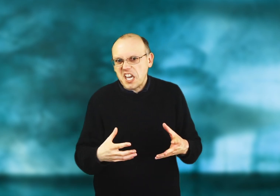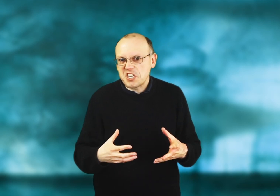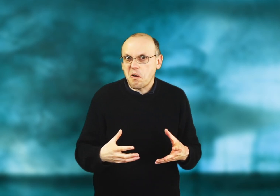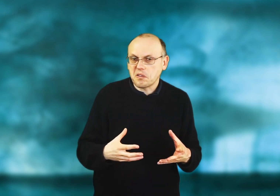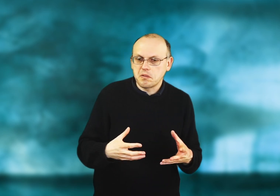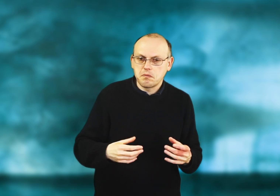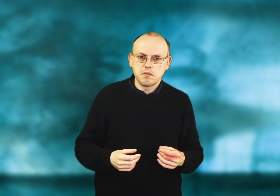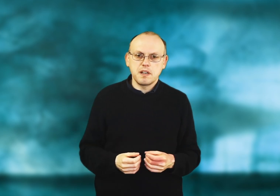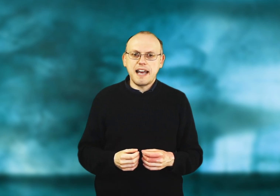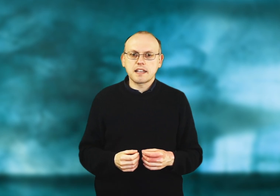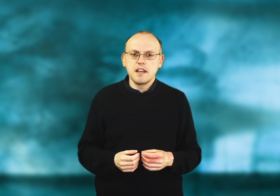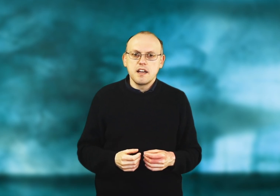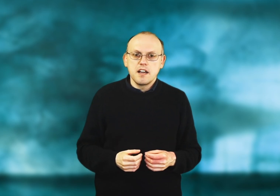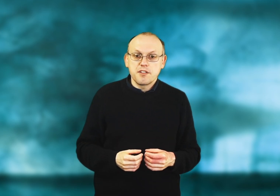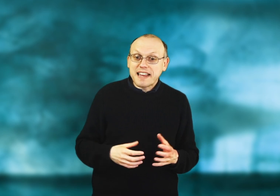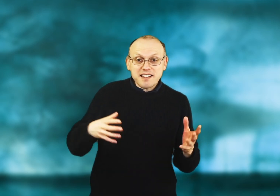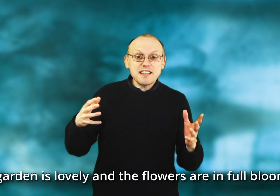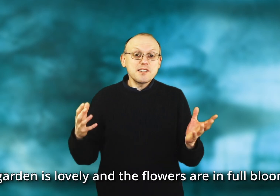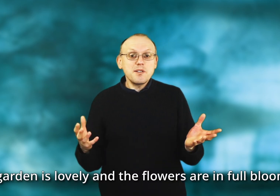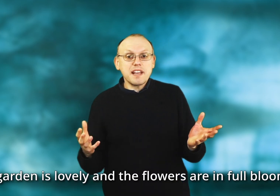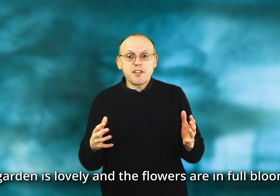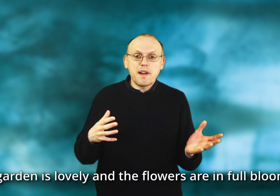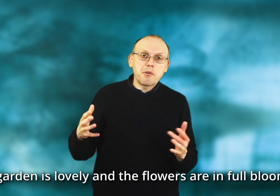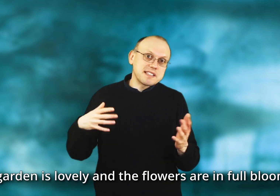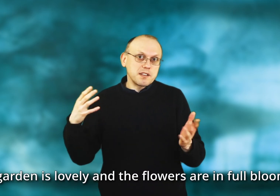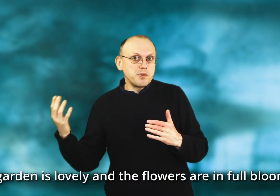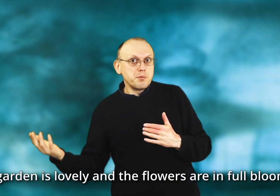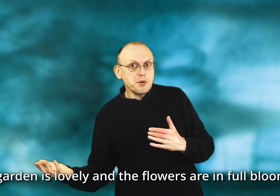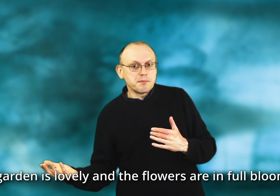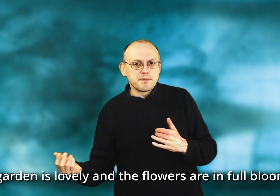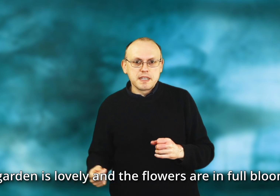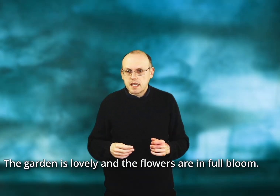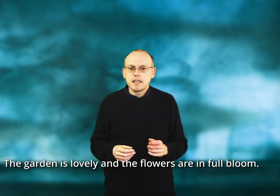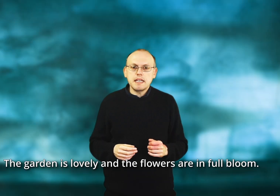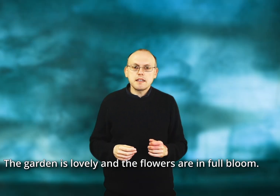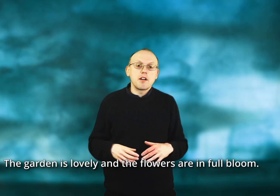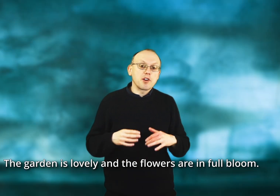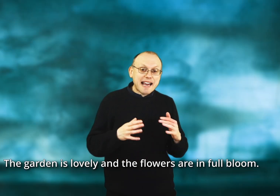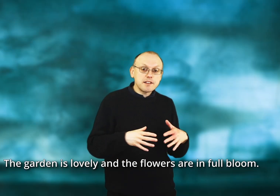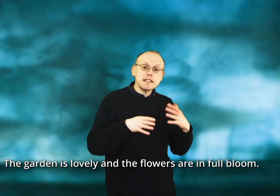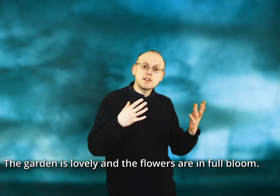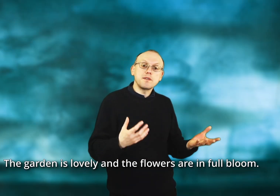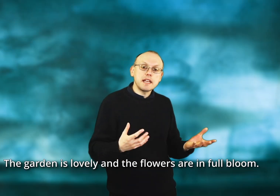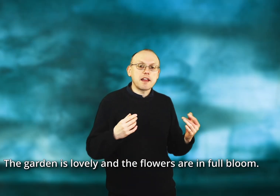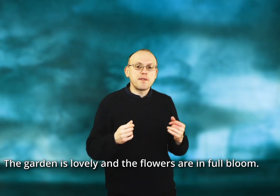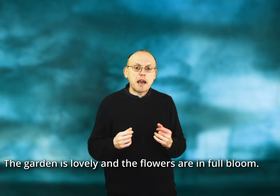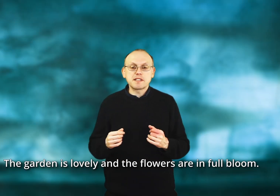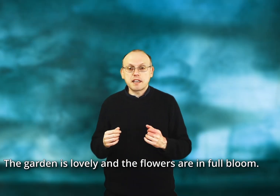short. Like, the garden is lovely and the flowers are in full bloom. In the garden is lovely and the flowers are in full